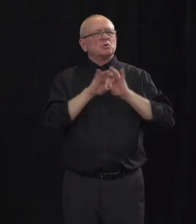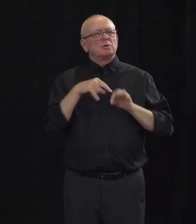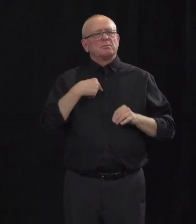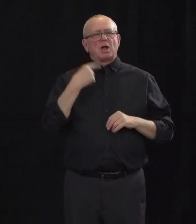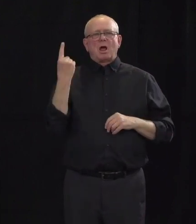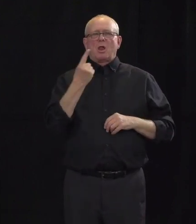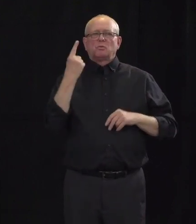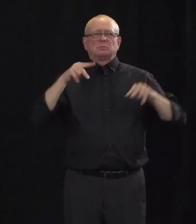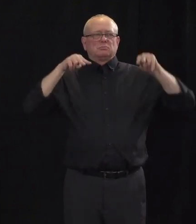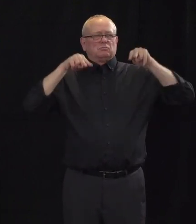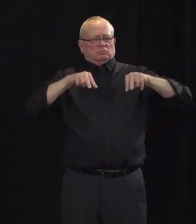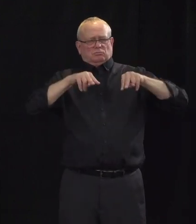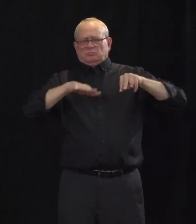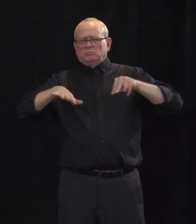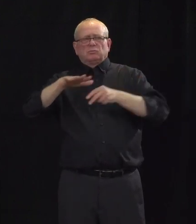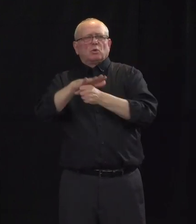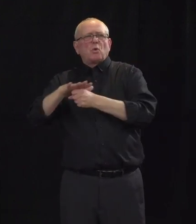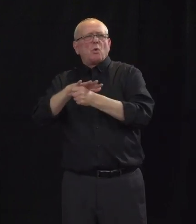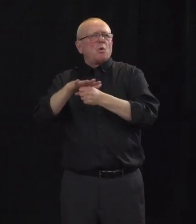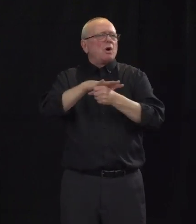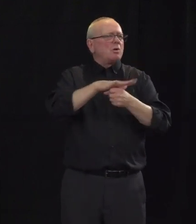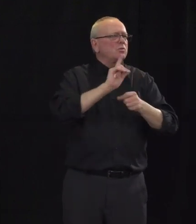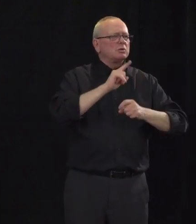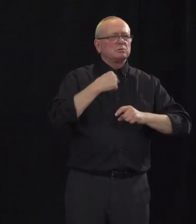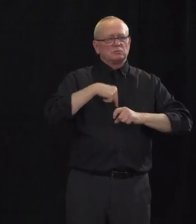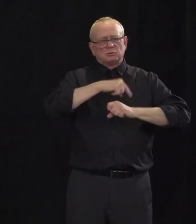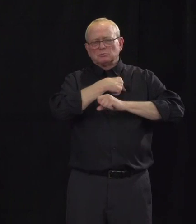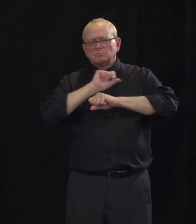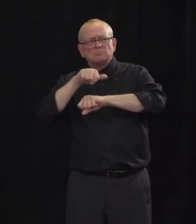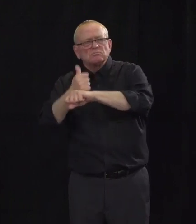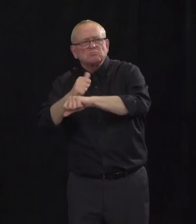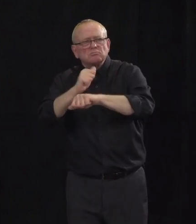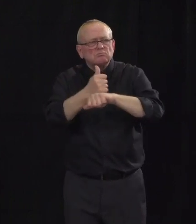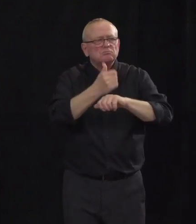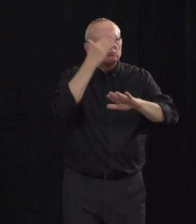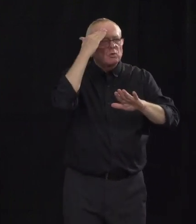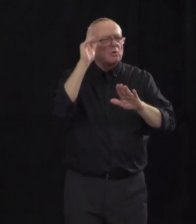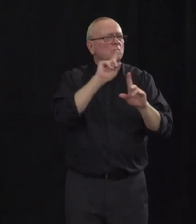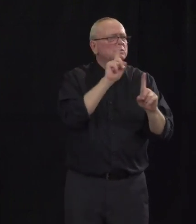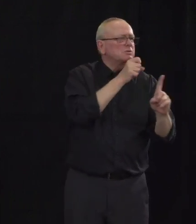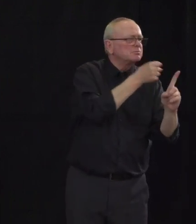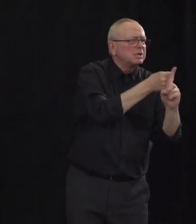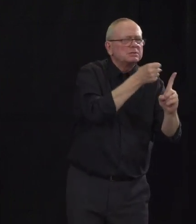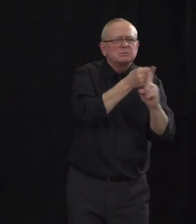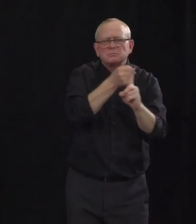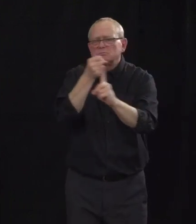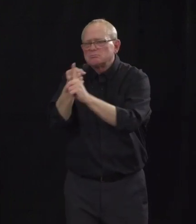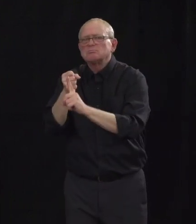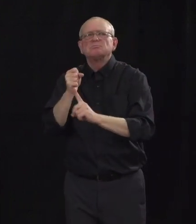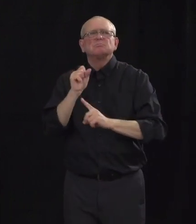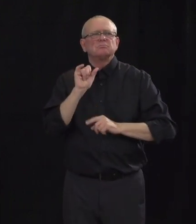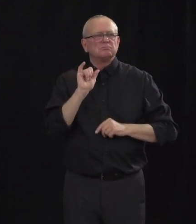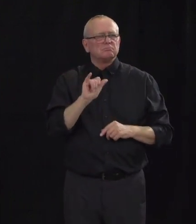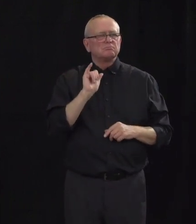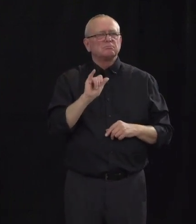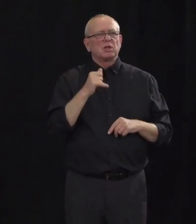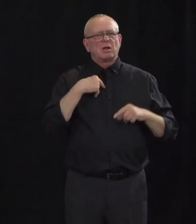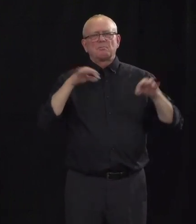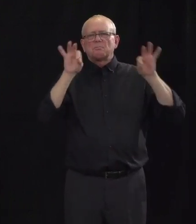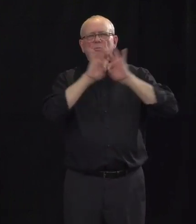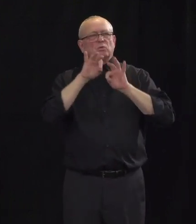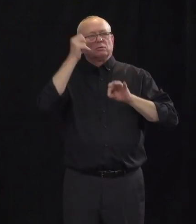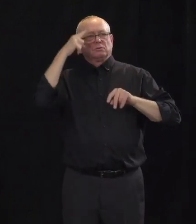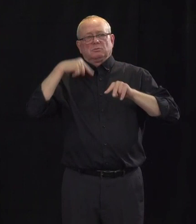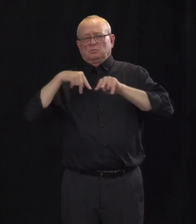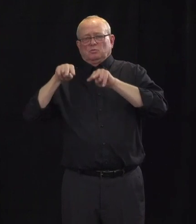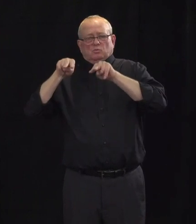of the measures that we've taken, and then making decisions while balancing the overall well-being of Albertans with respect